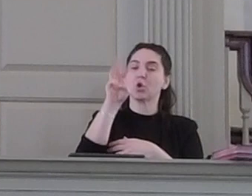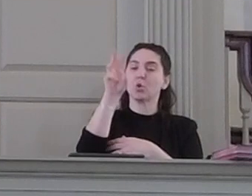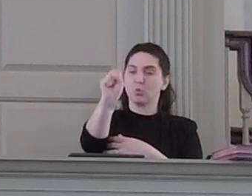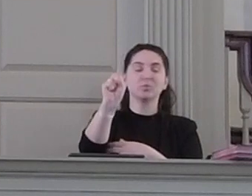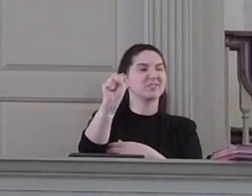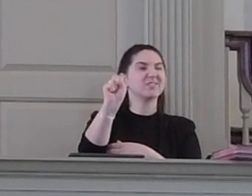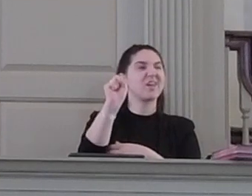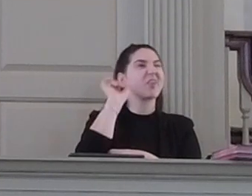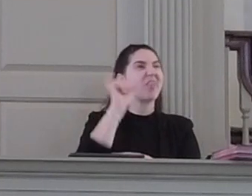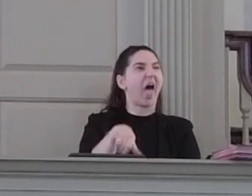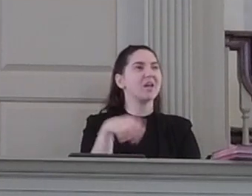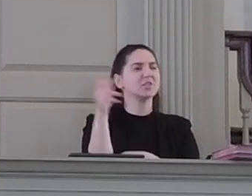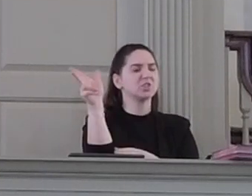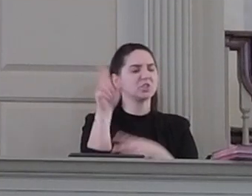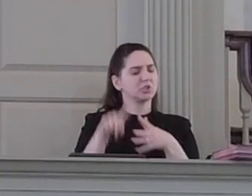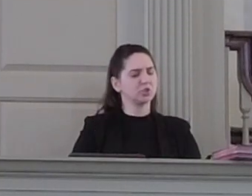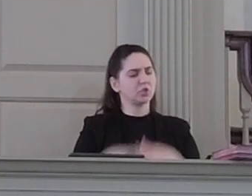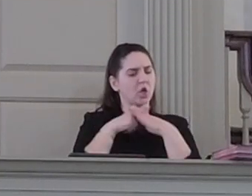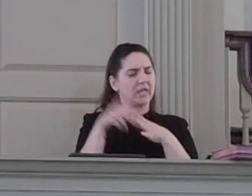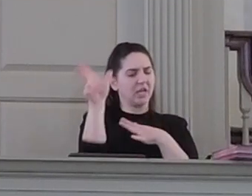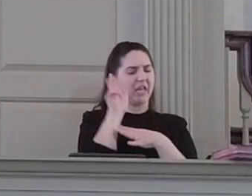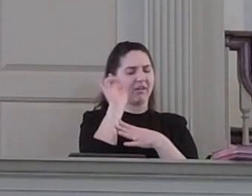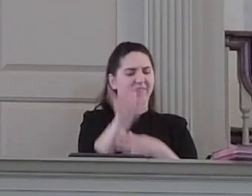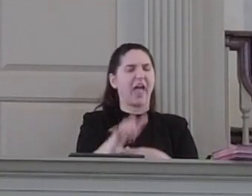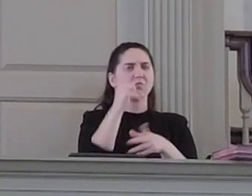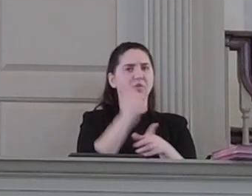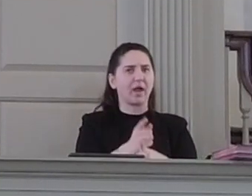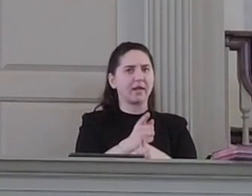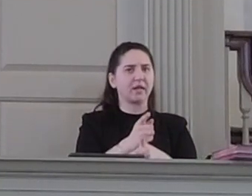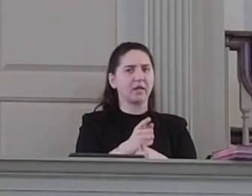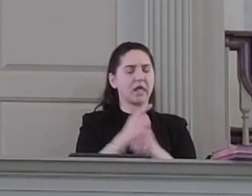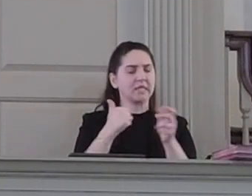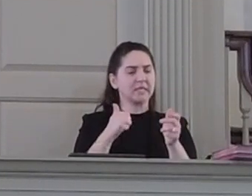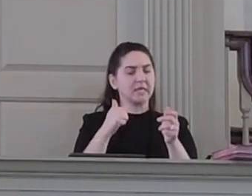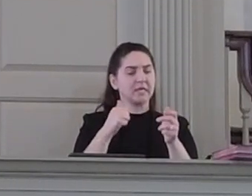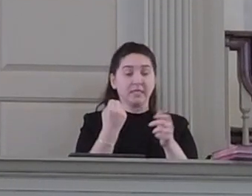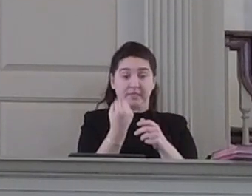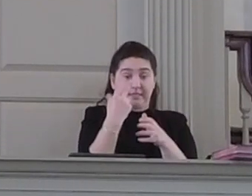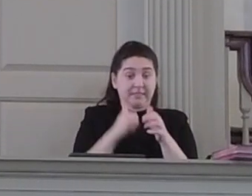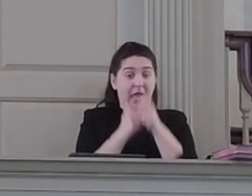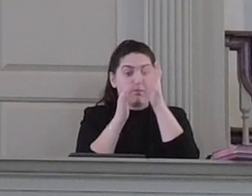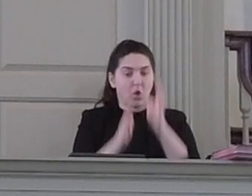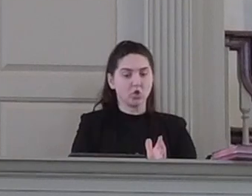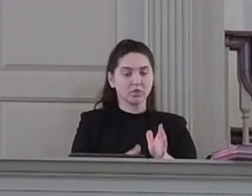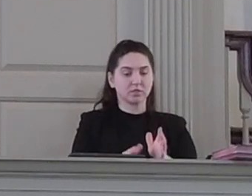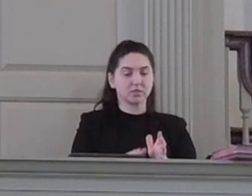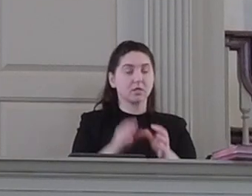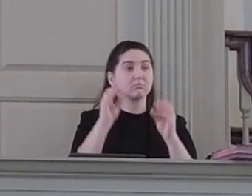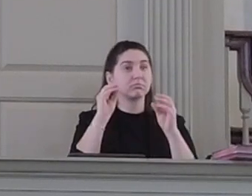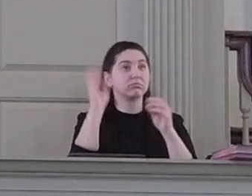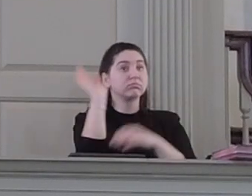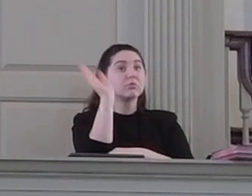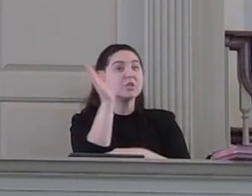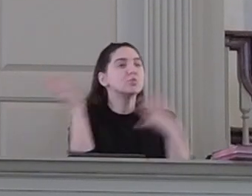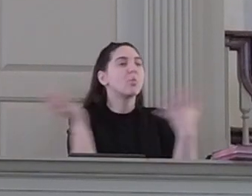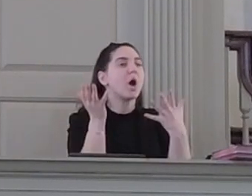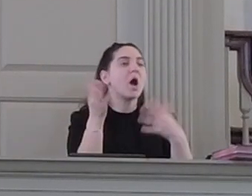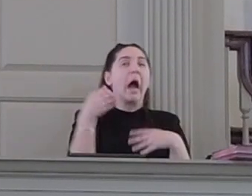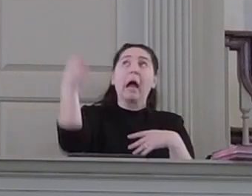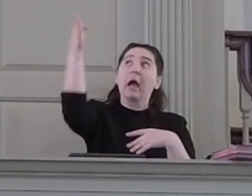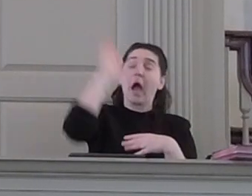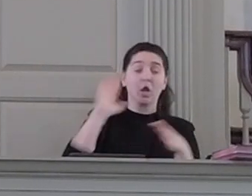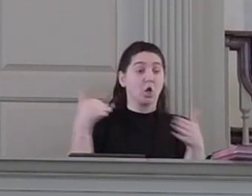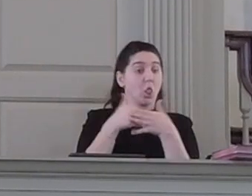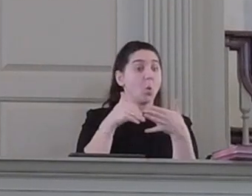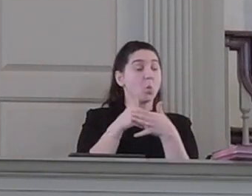we've started hearing a lot about that, haven't we? The disciples preached that God was nearby, not in some distant